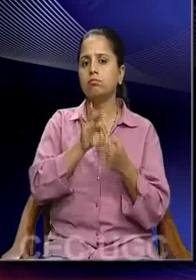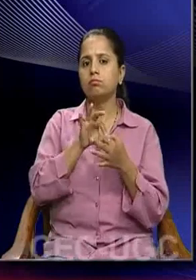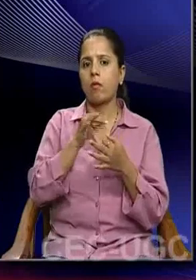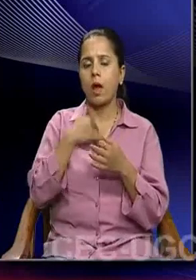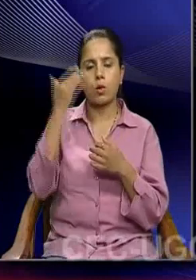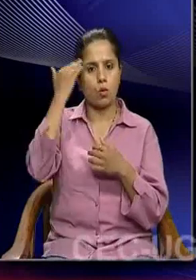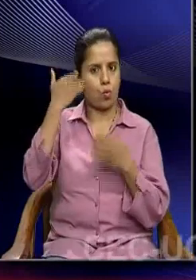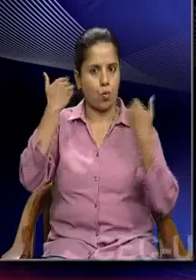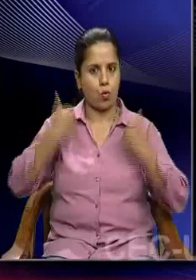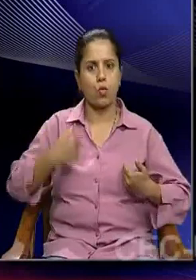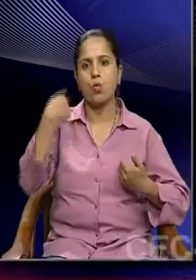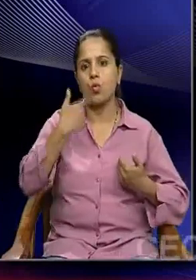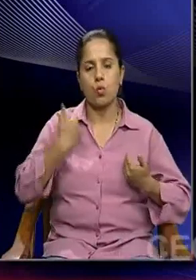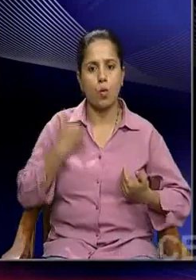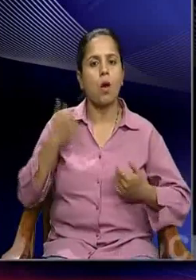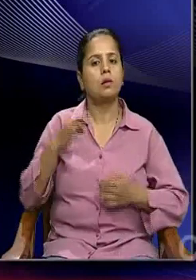the divine.